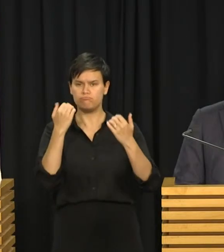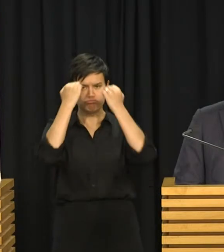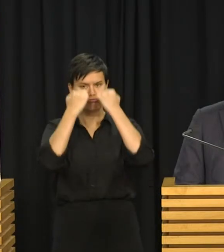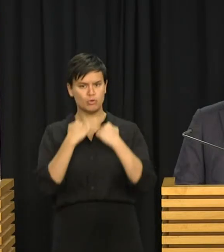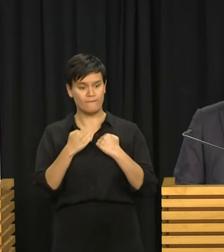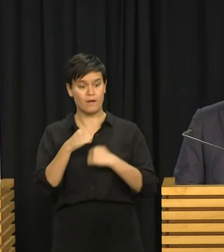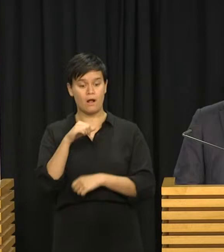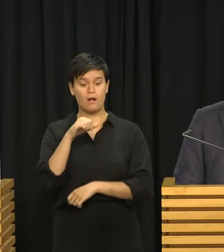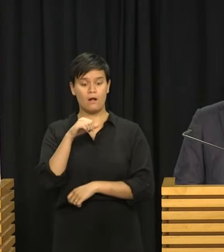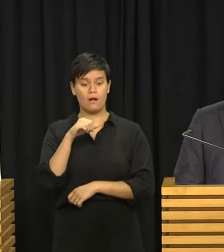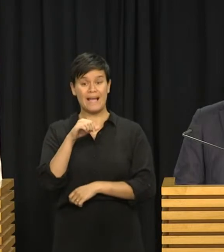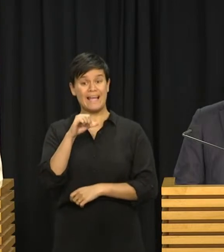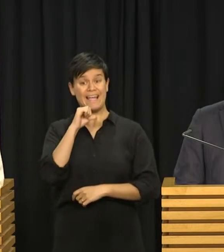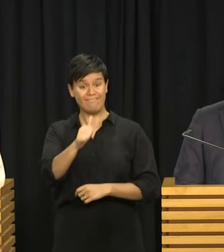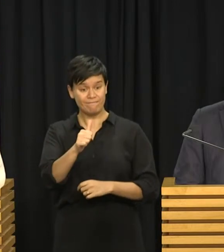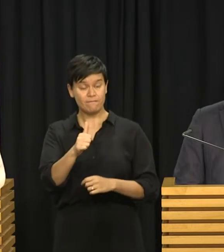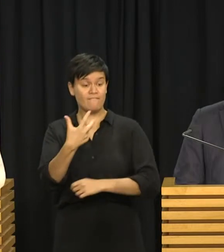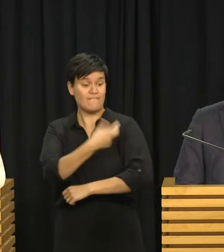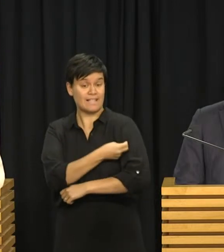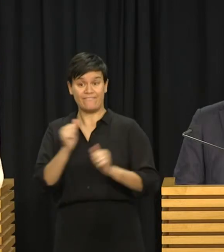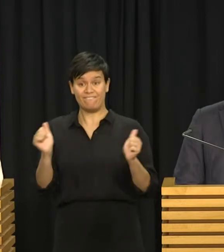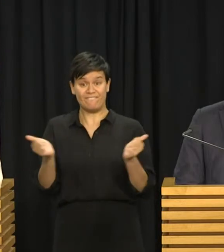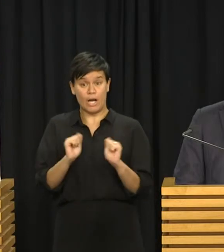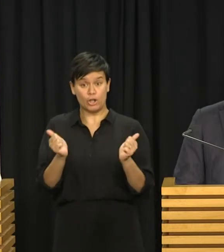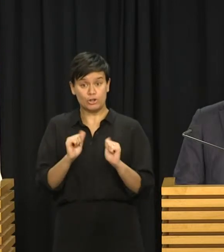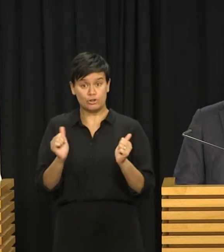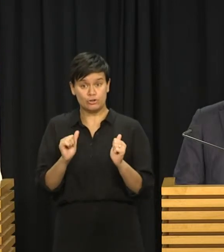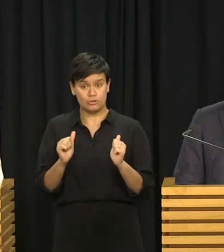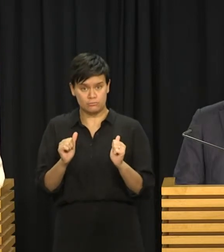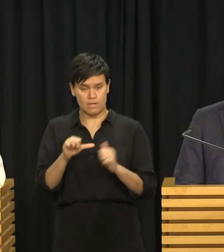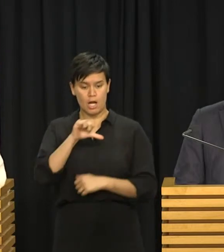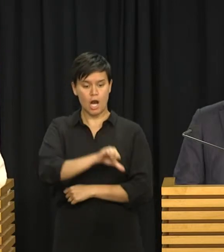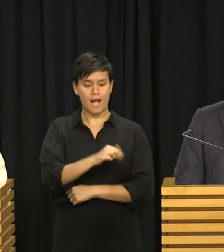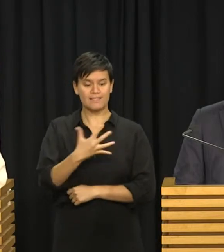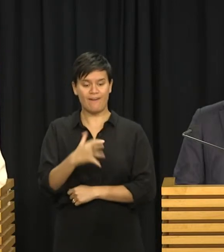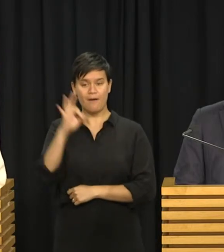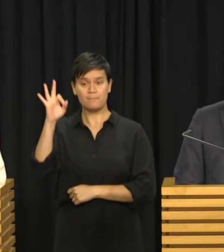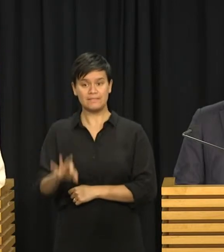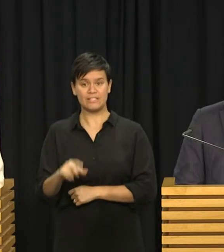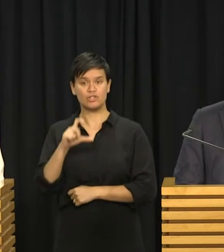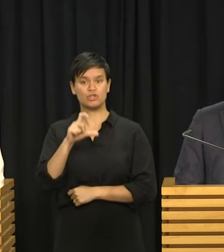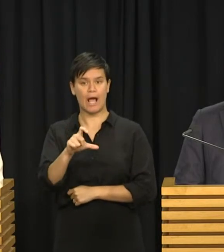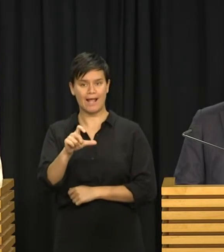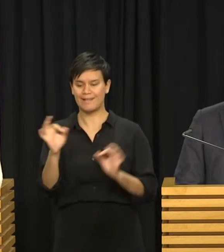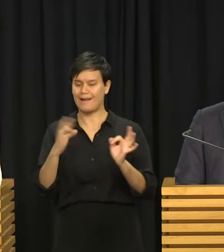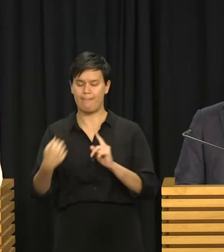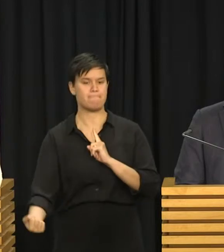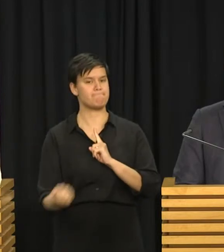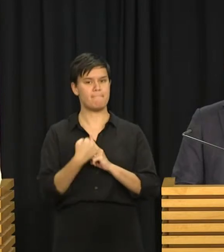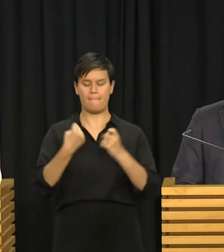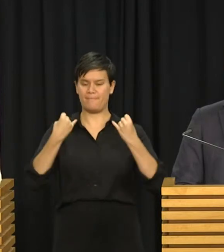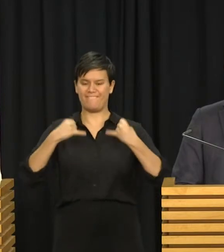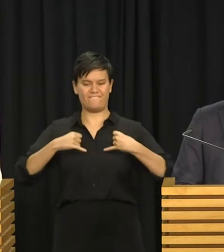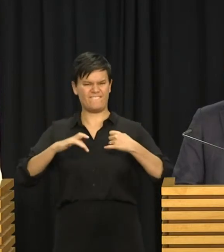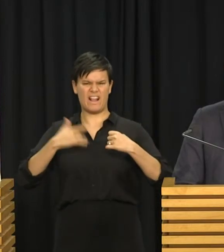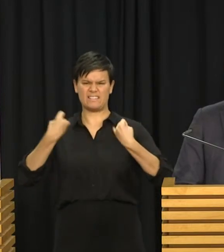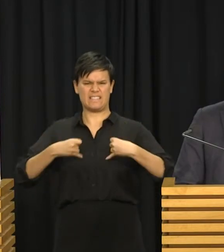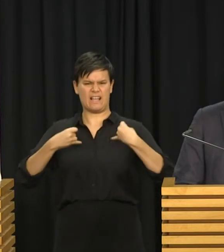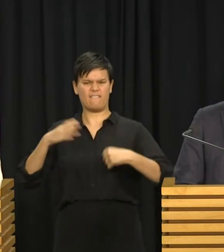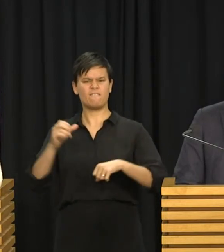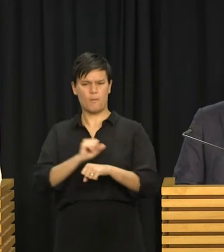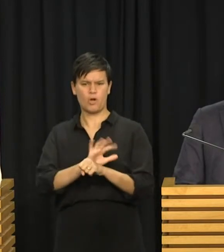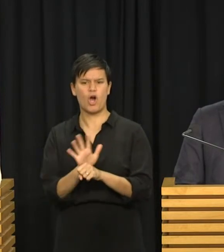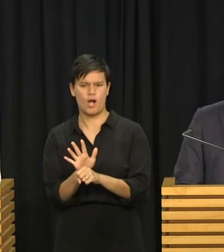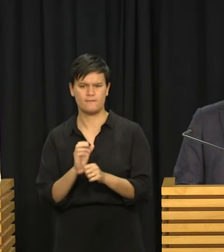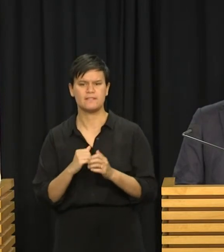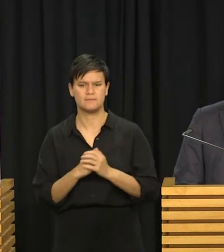at preventing symptomatic infection, and the fact this means all New Zealanders will now have access to the same vaccine. Whilst the